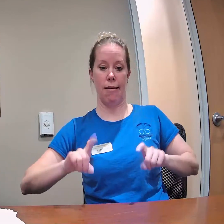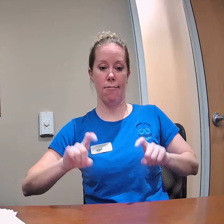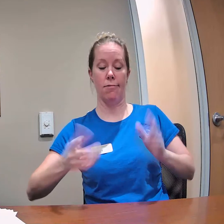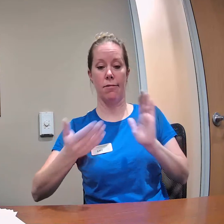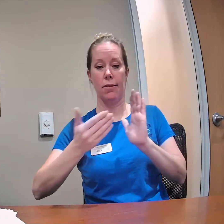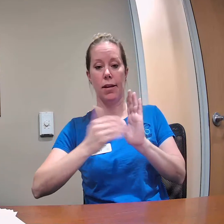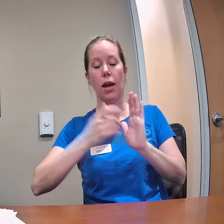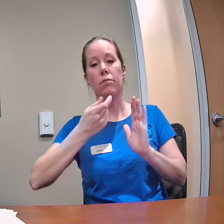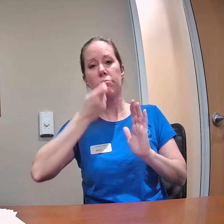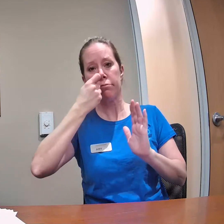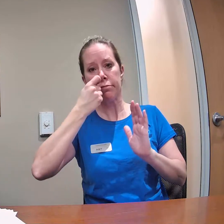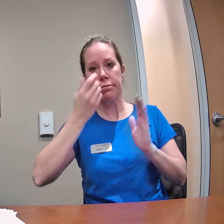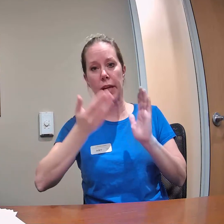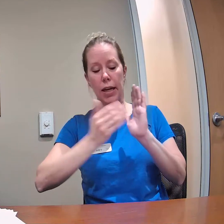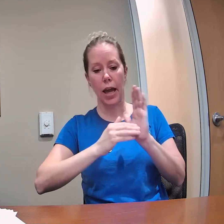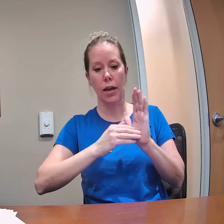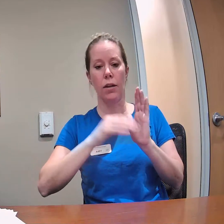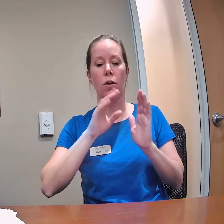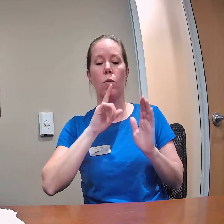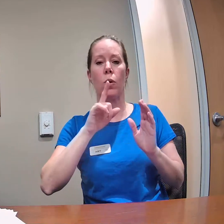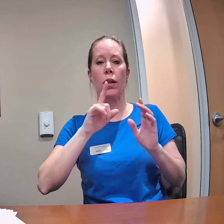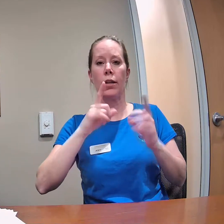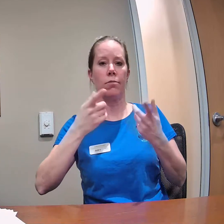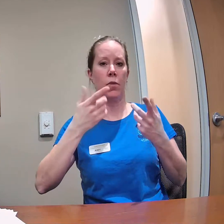purposes due to the persistent shedding.